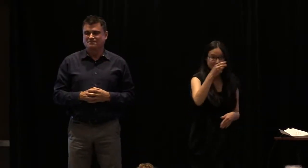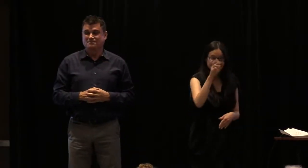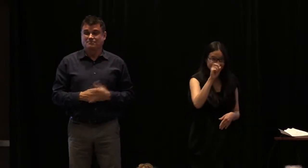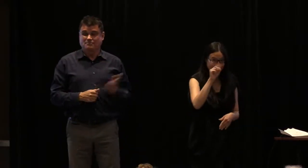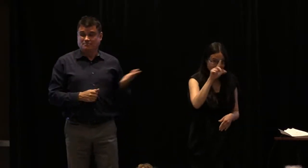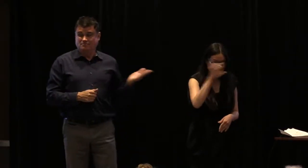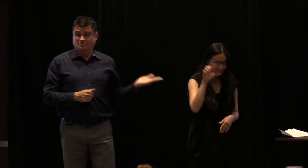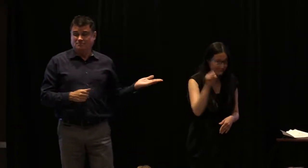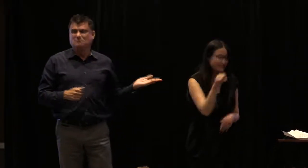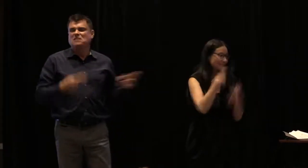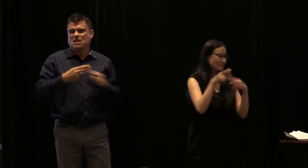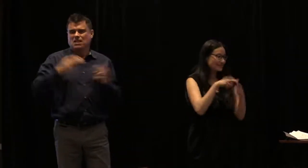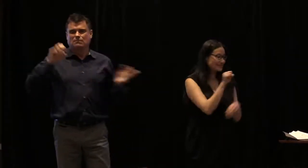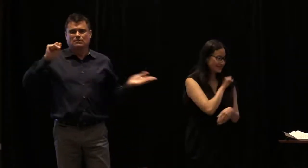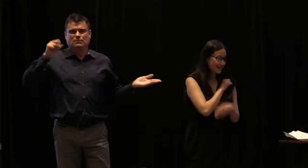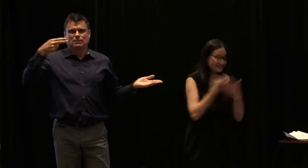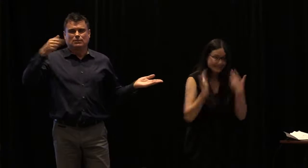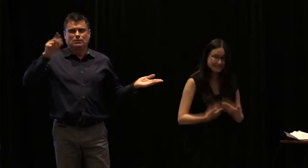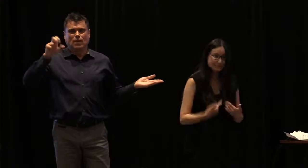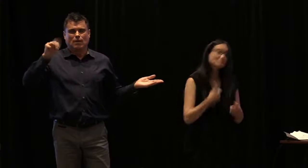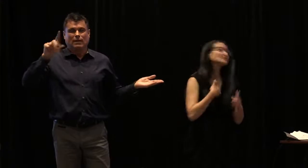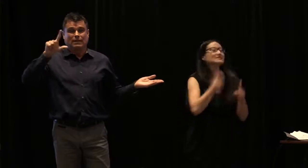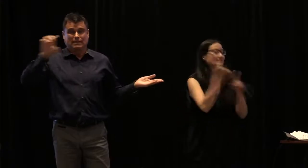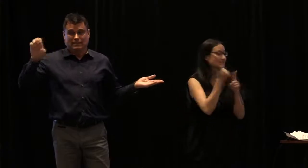My name is Sharon Lee,